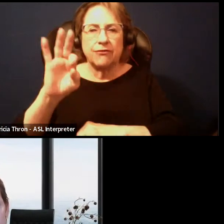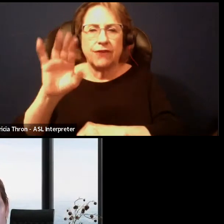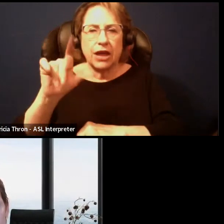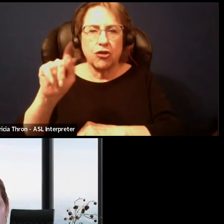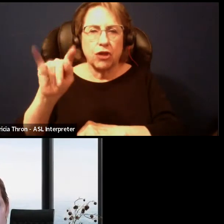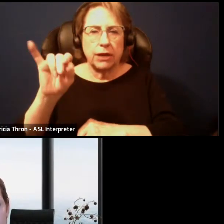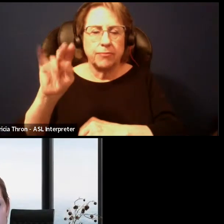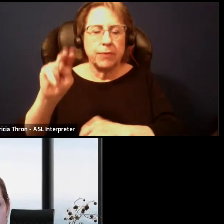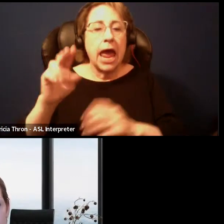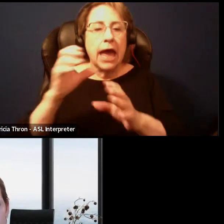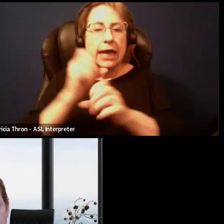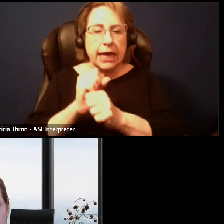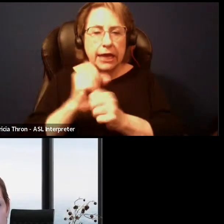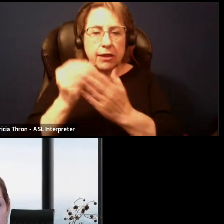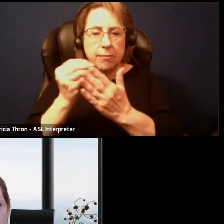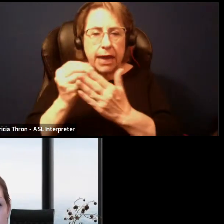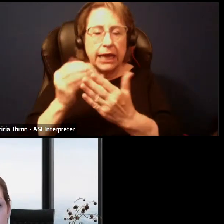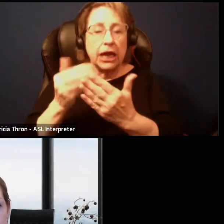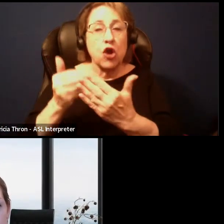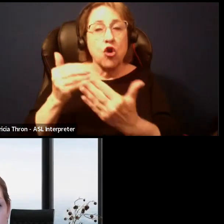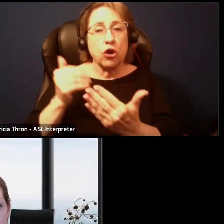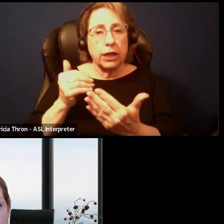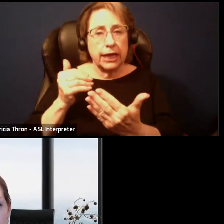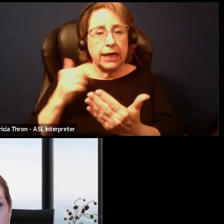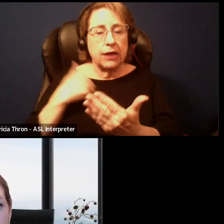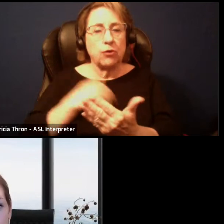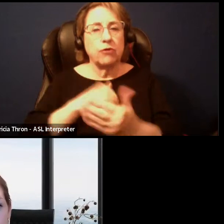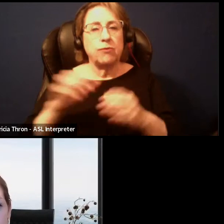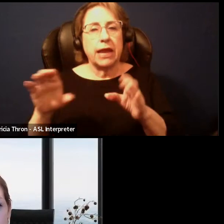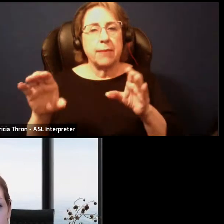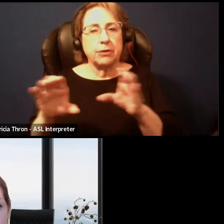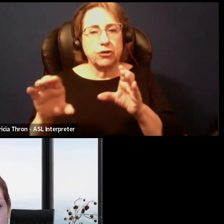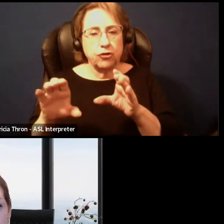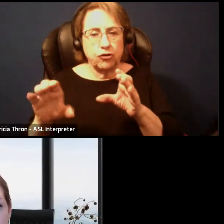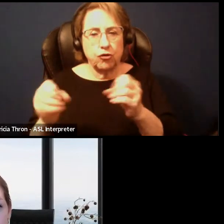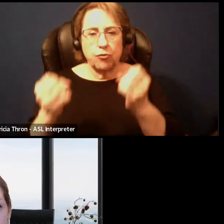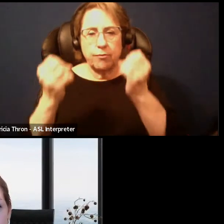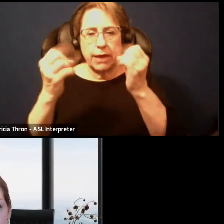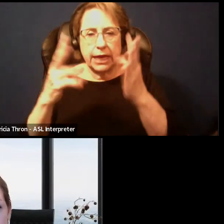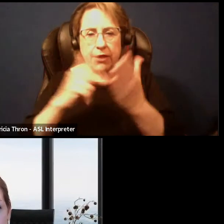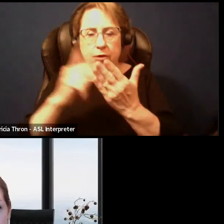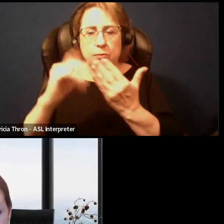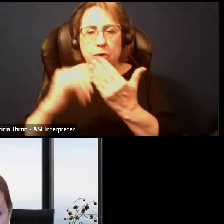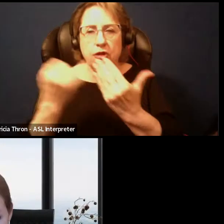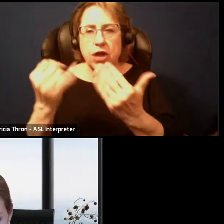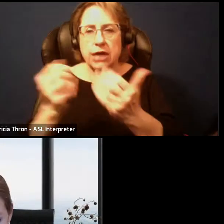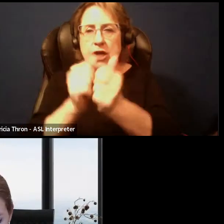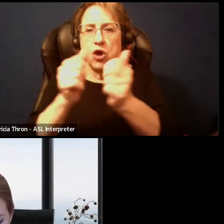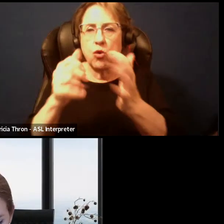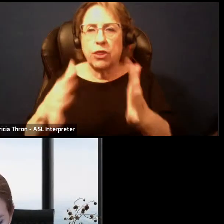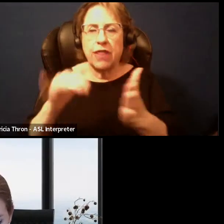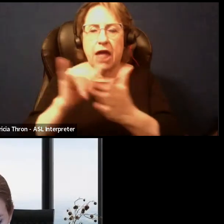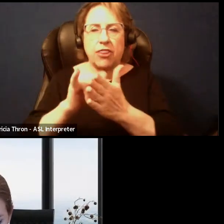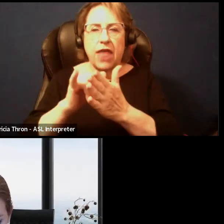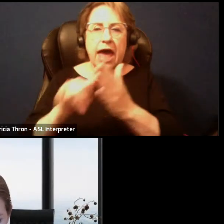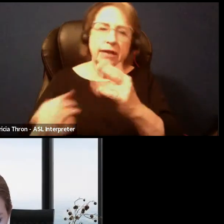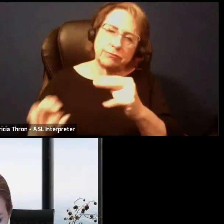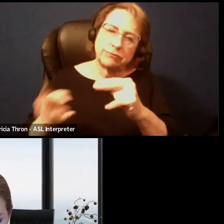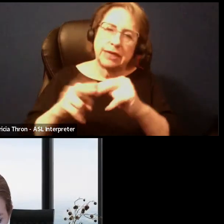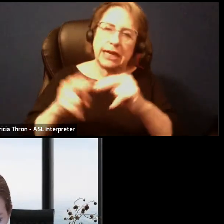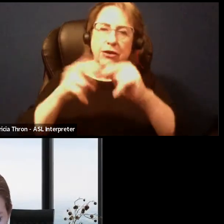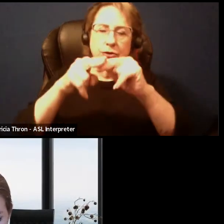earlier, we've been able to do many of the projects without that escalation involved.